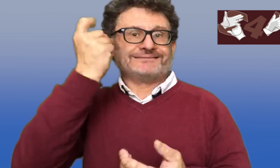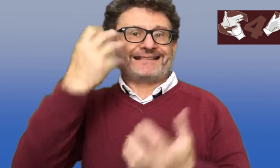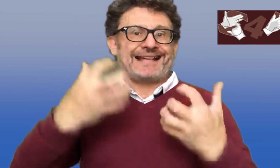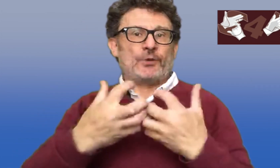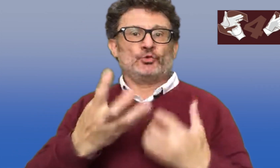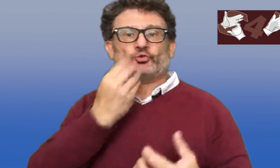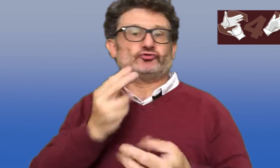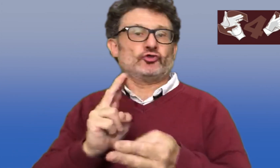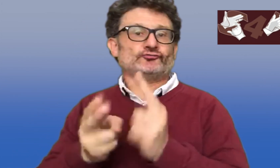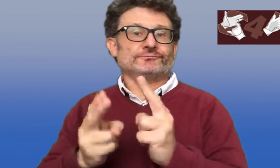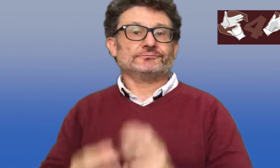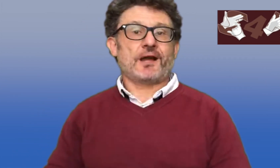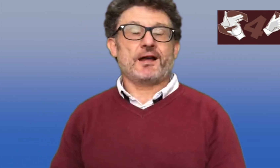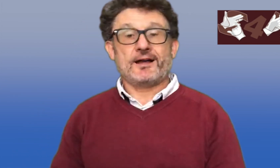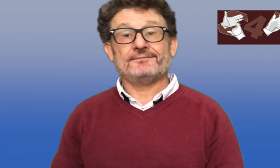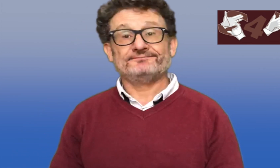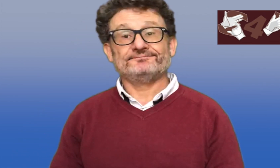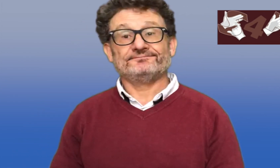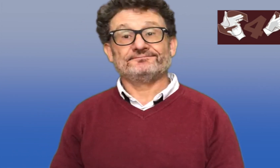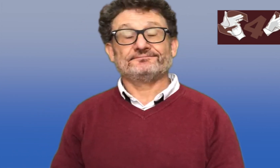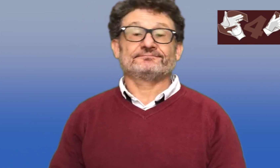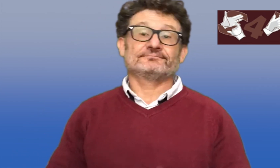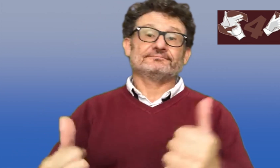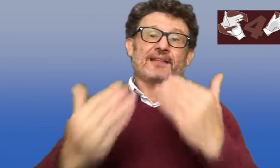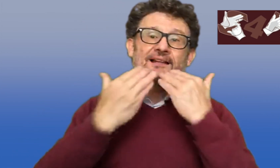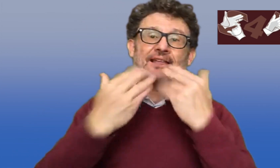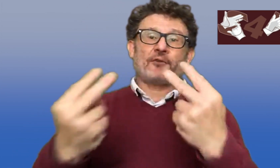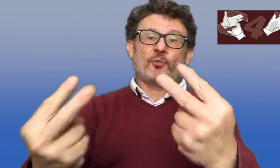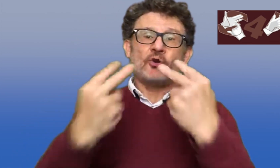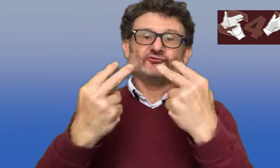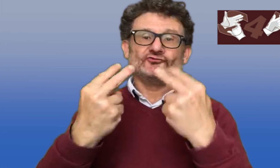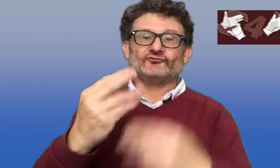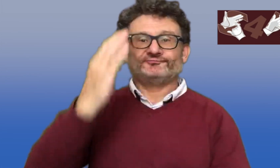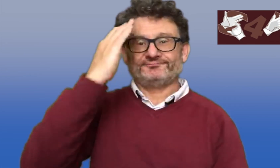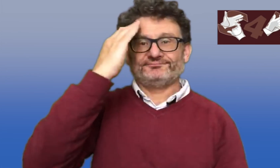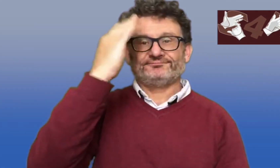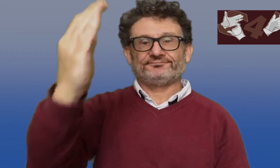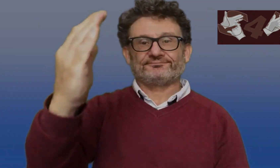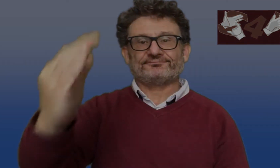for you to understand how to use an interpreter. Thank you for watching. Farewell.